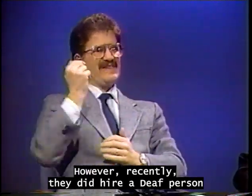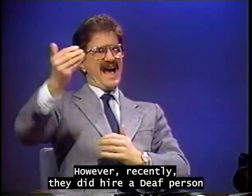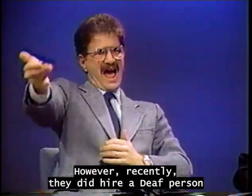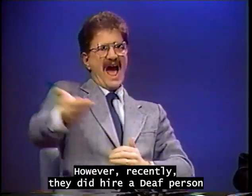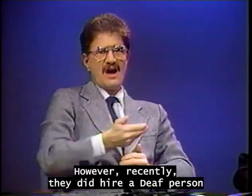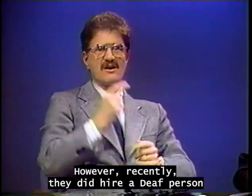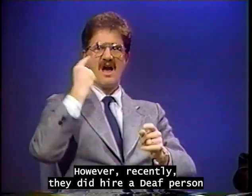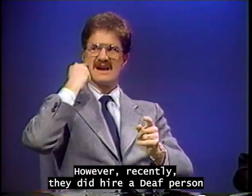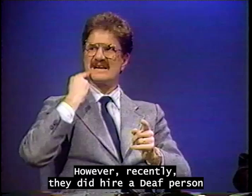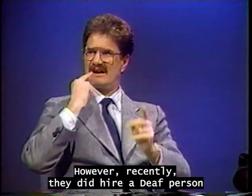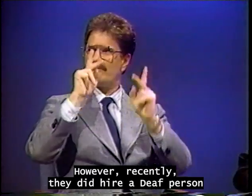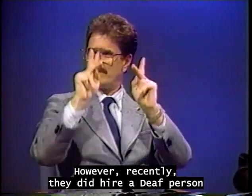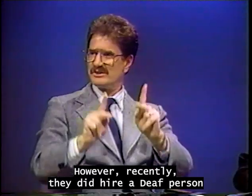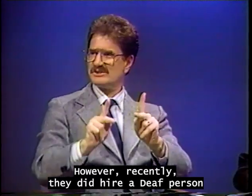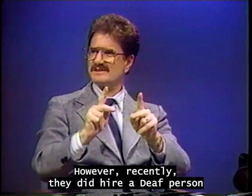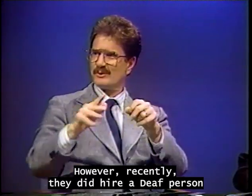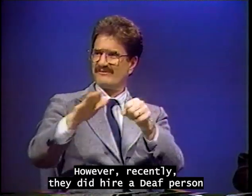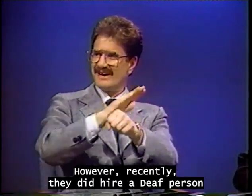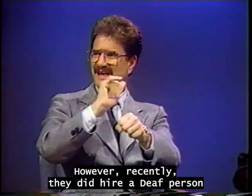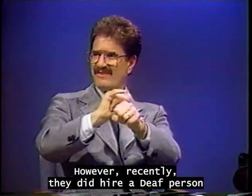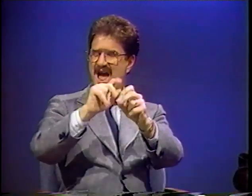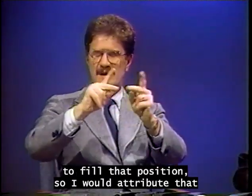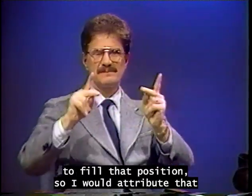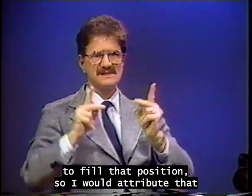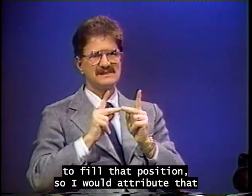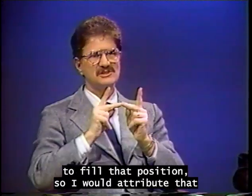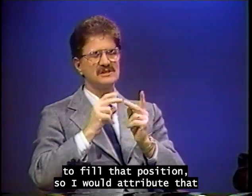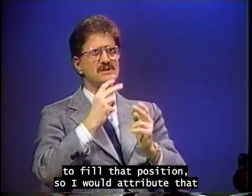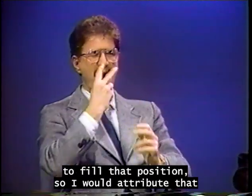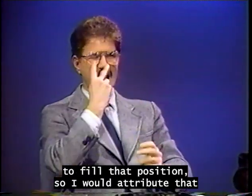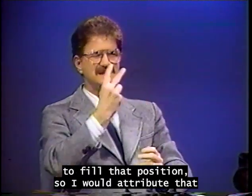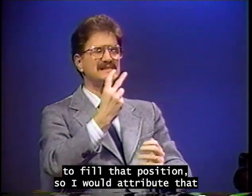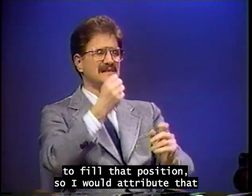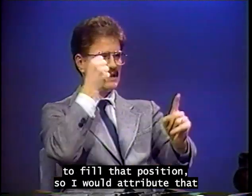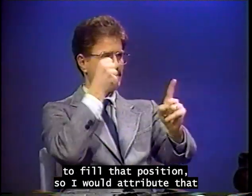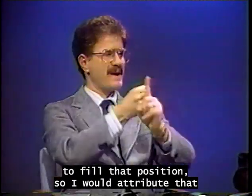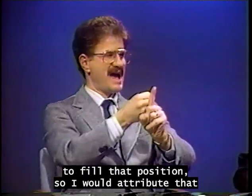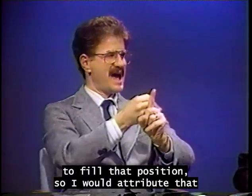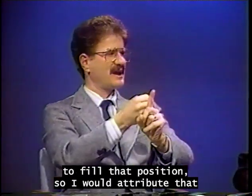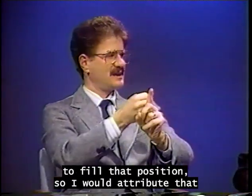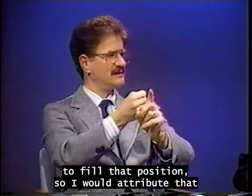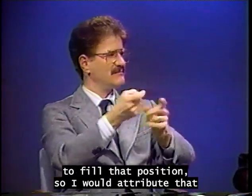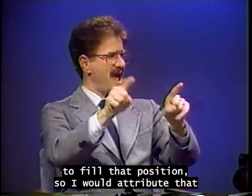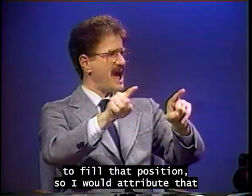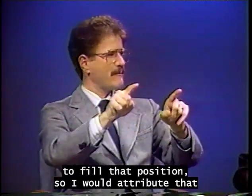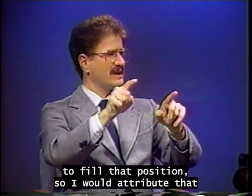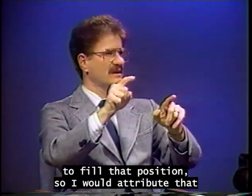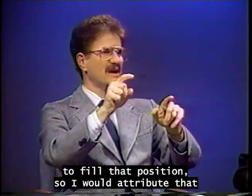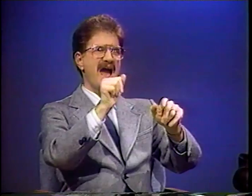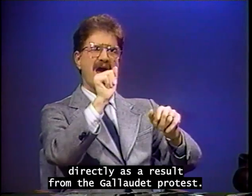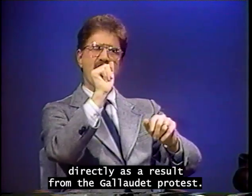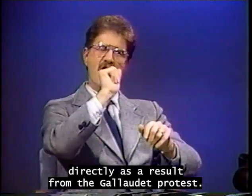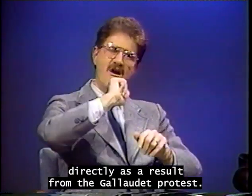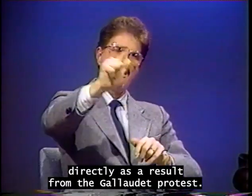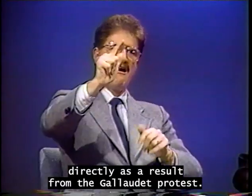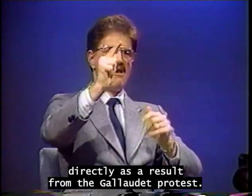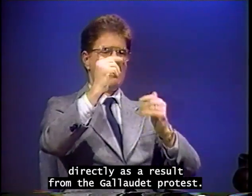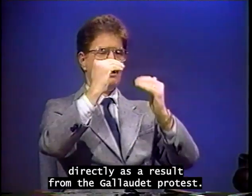However, recently they did hire a deaf person to fill that position. So I would attribute that directly as a result from